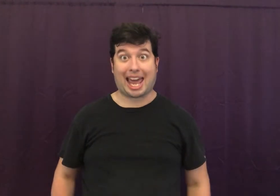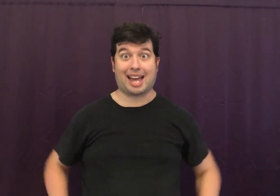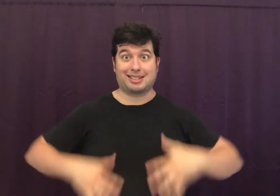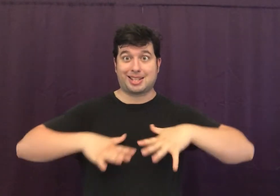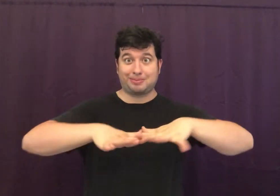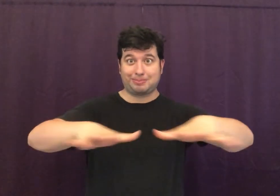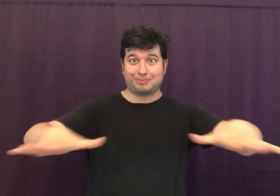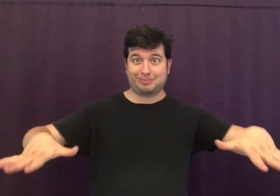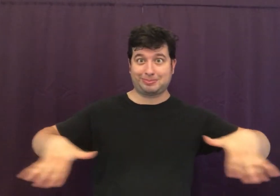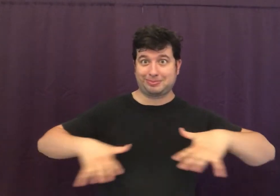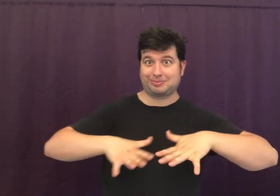Land.